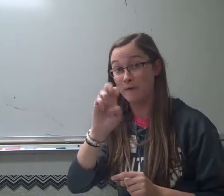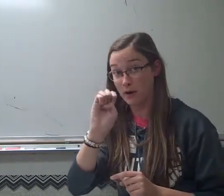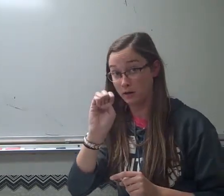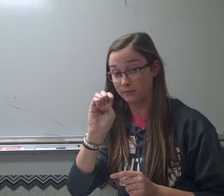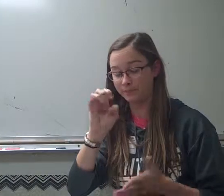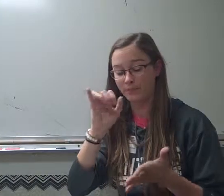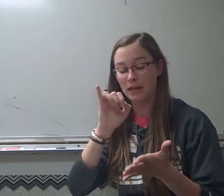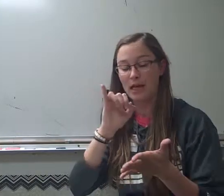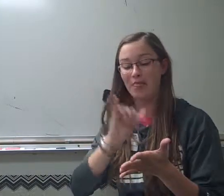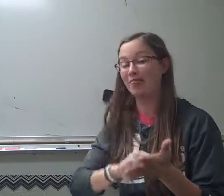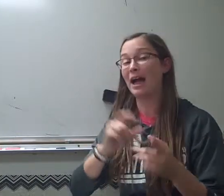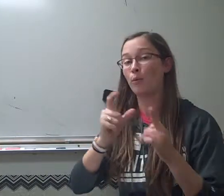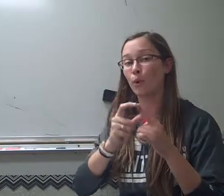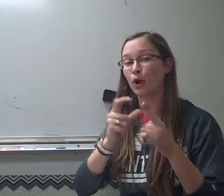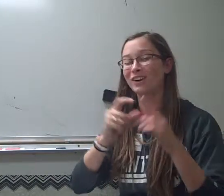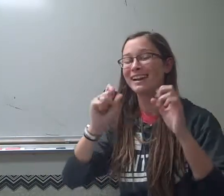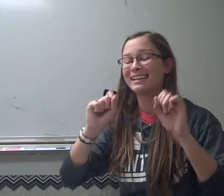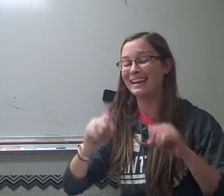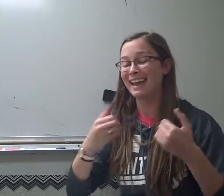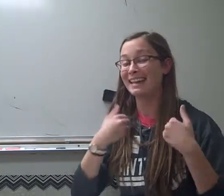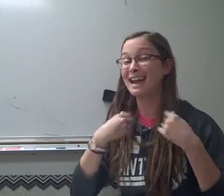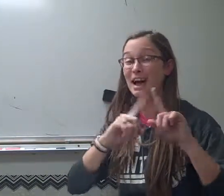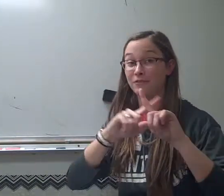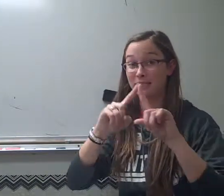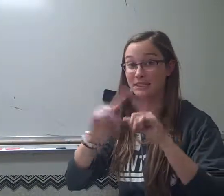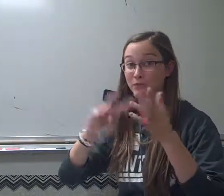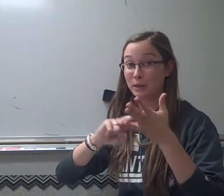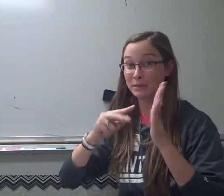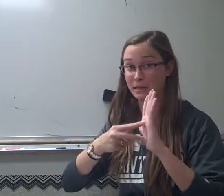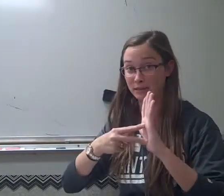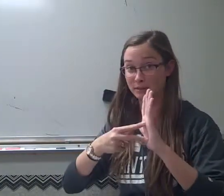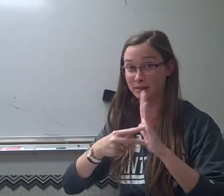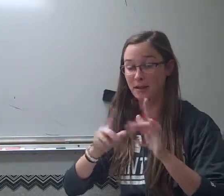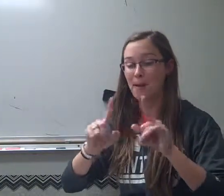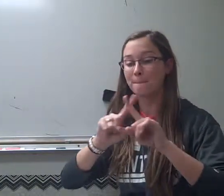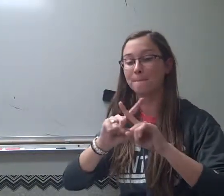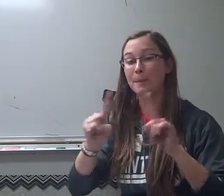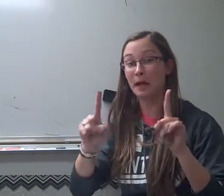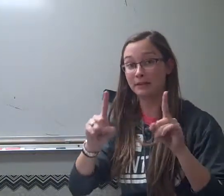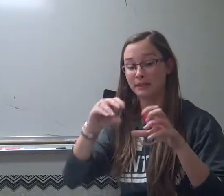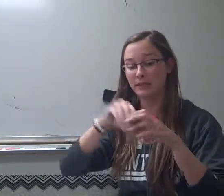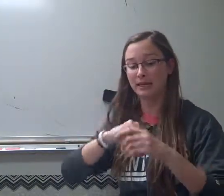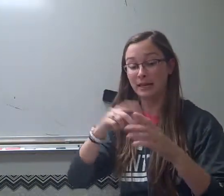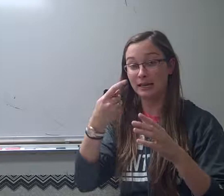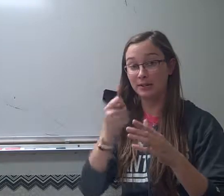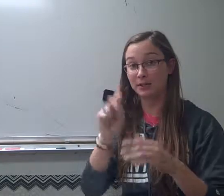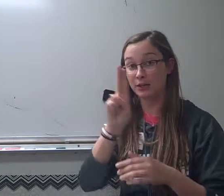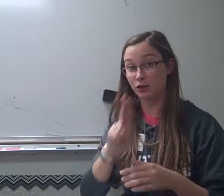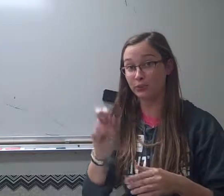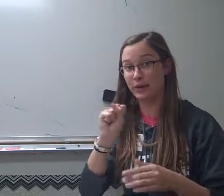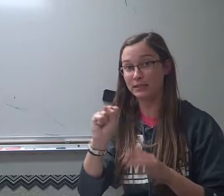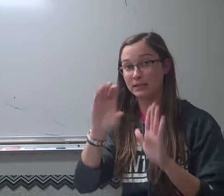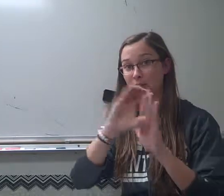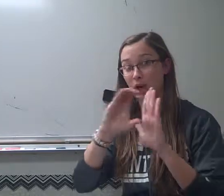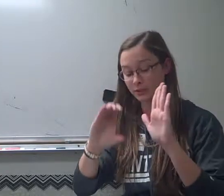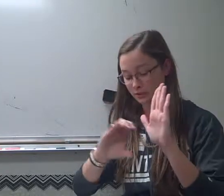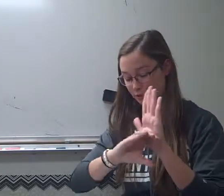welfare. That word can have different meanings, but in the U.S.